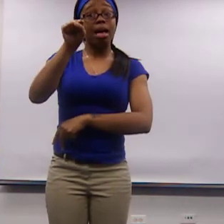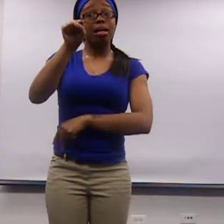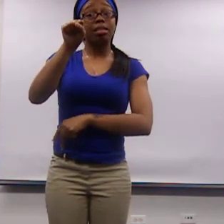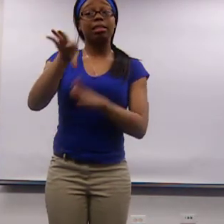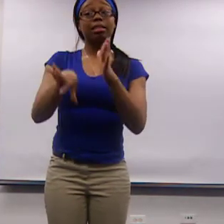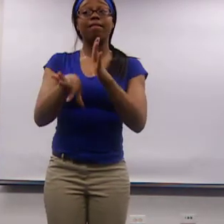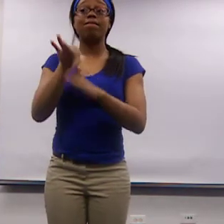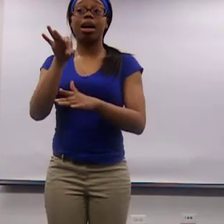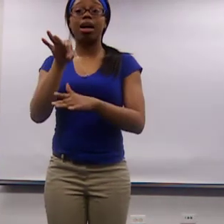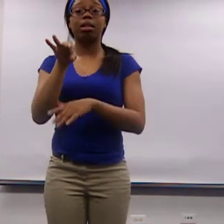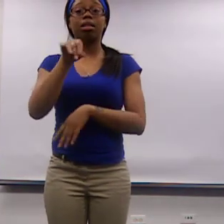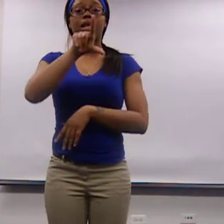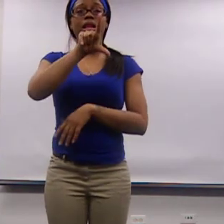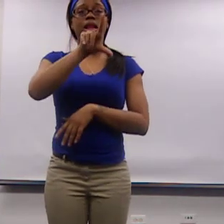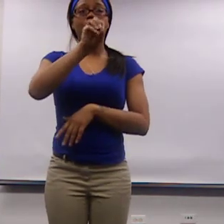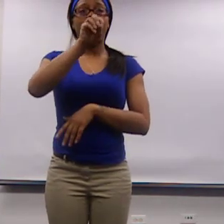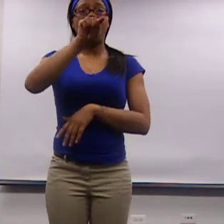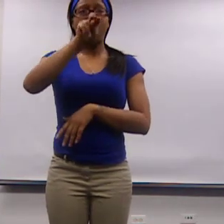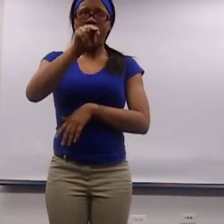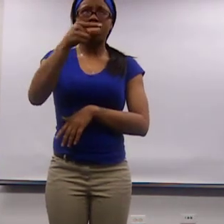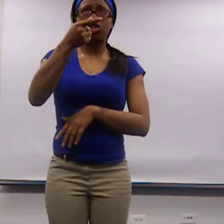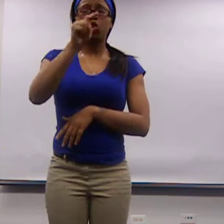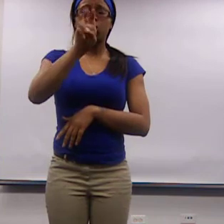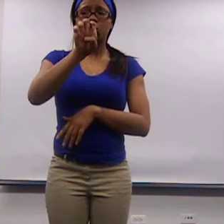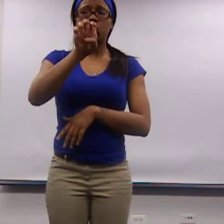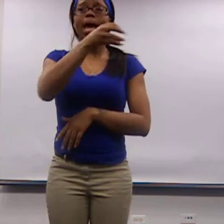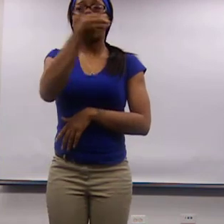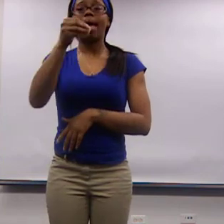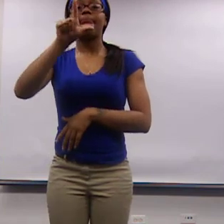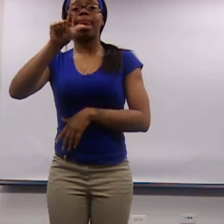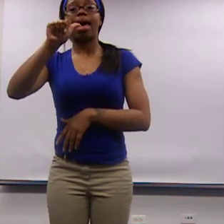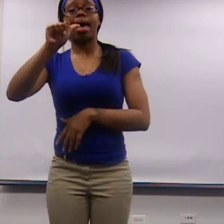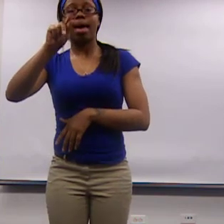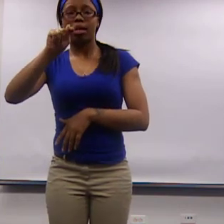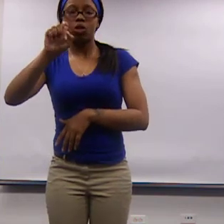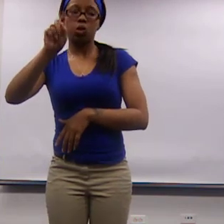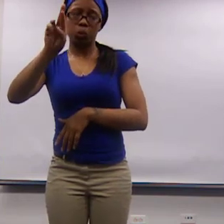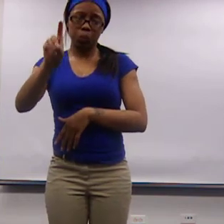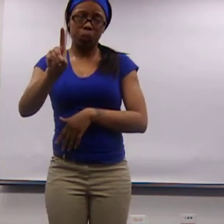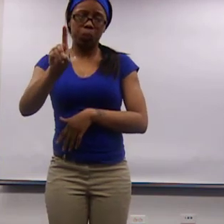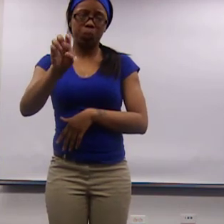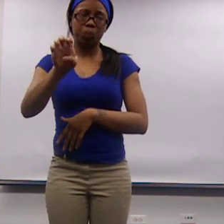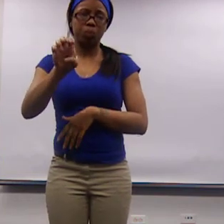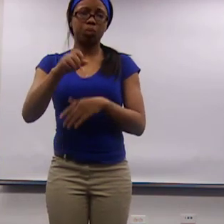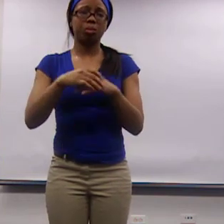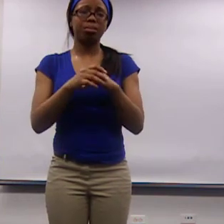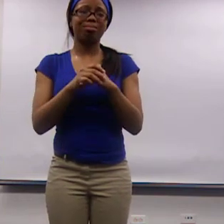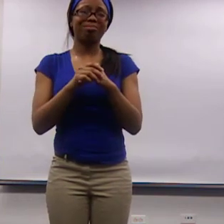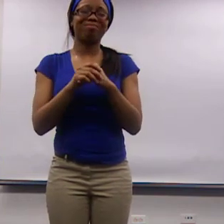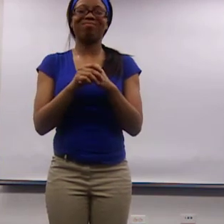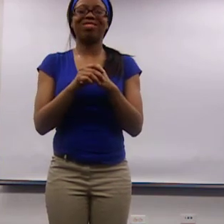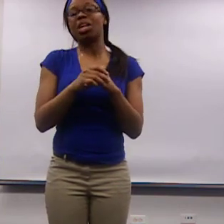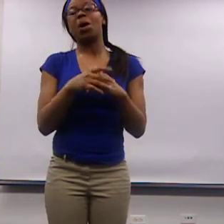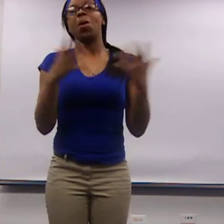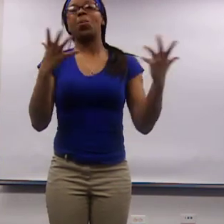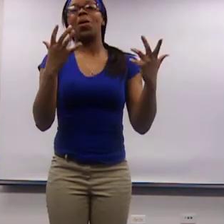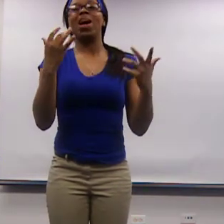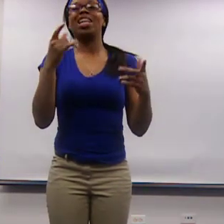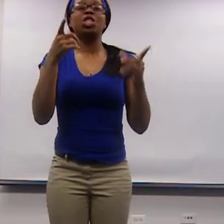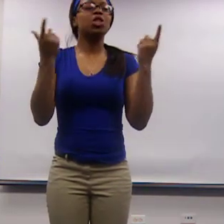latitude. However, they can't calculate altitude. So what do you do if the person in an emergency is